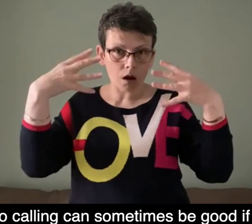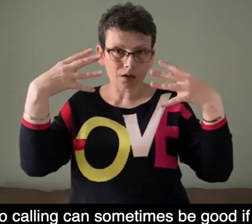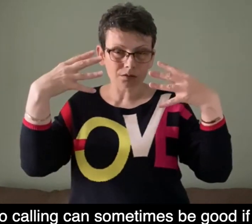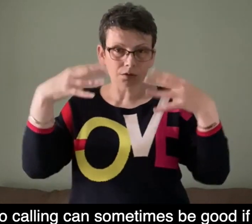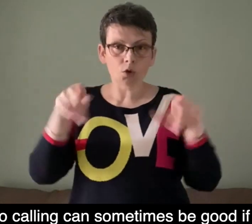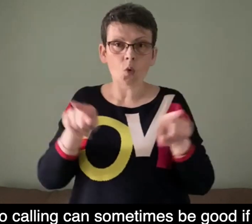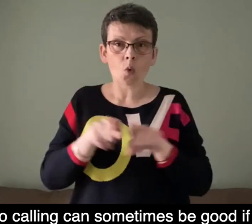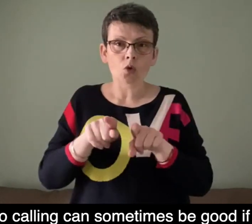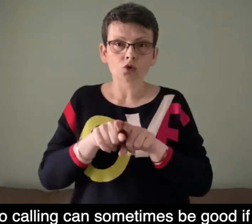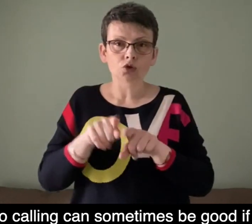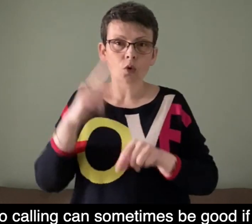face visible.